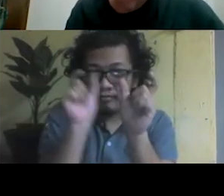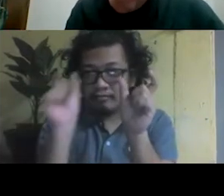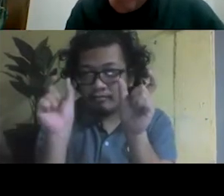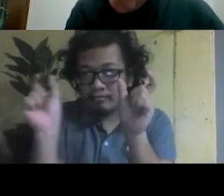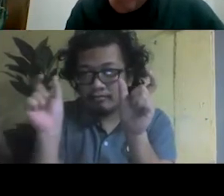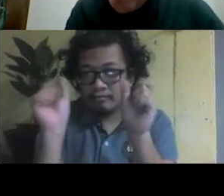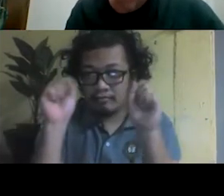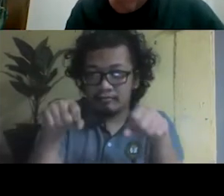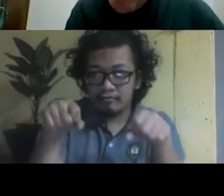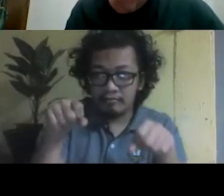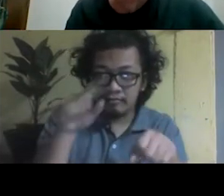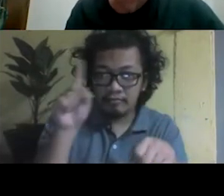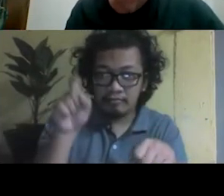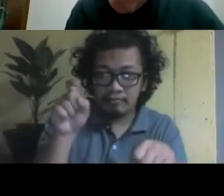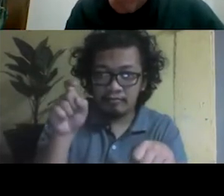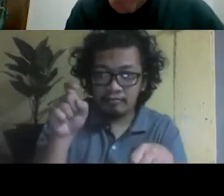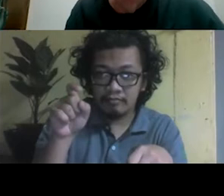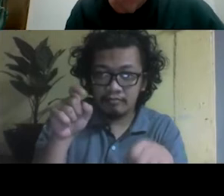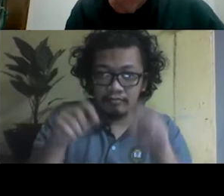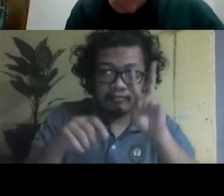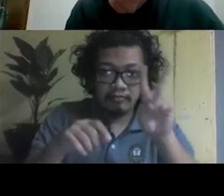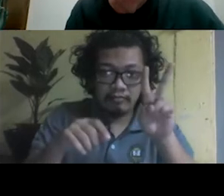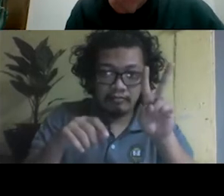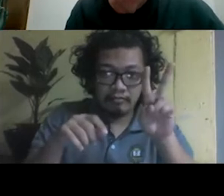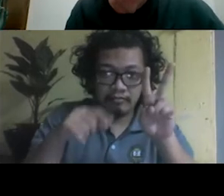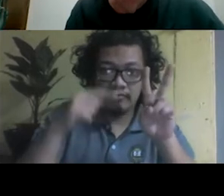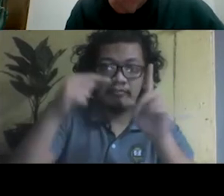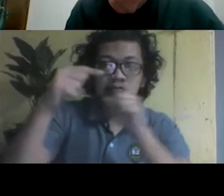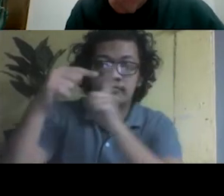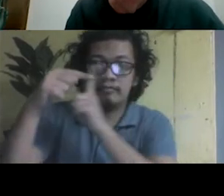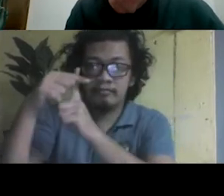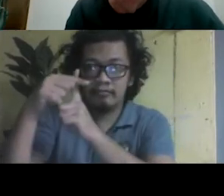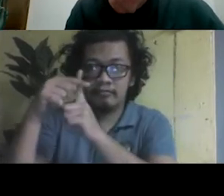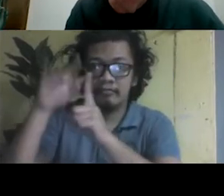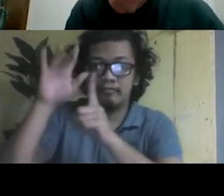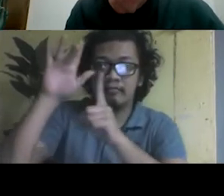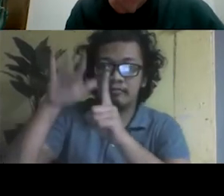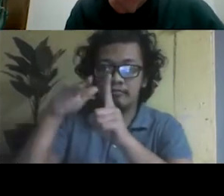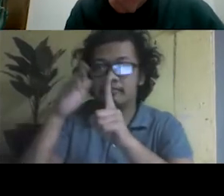Do you think we should also put a little bit of a space in between the plus?